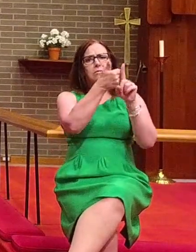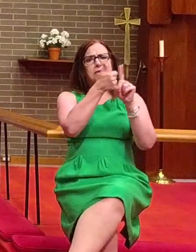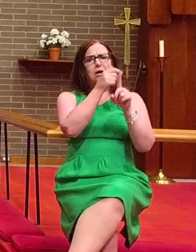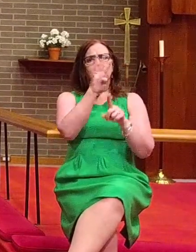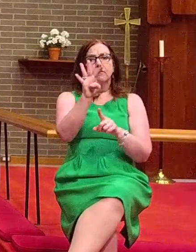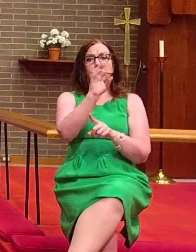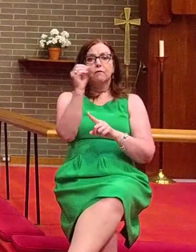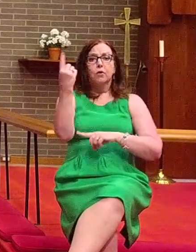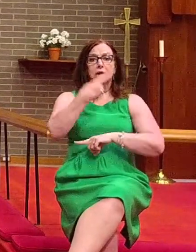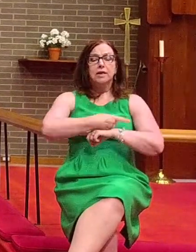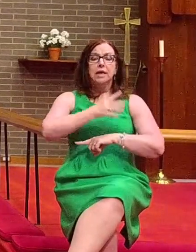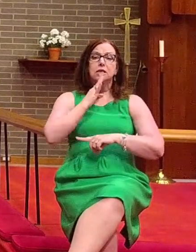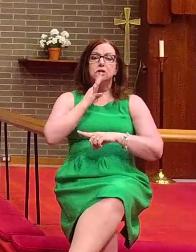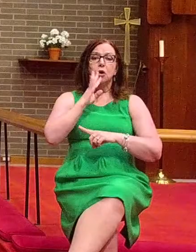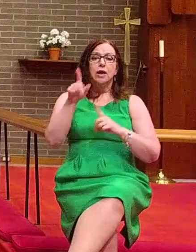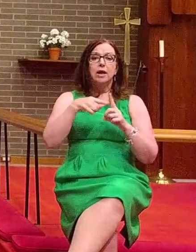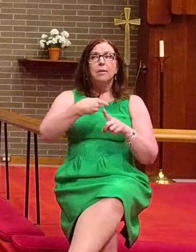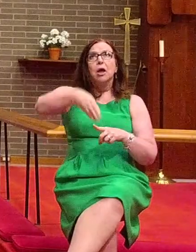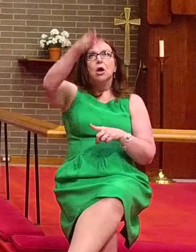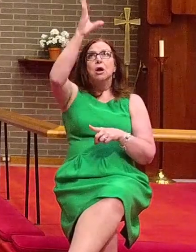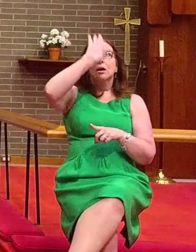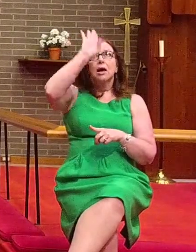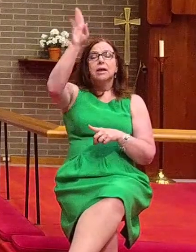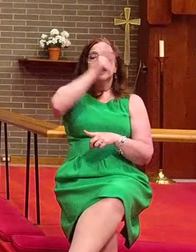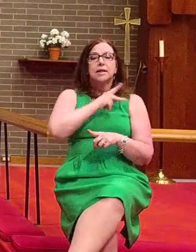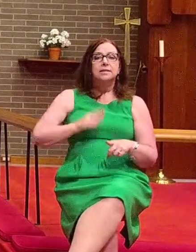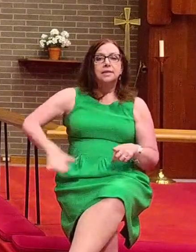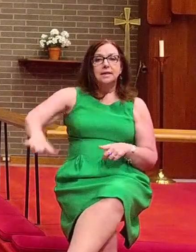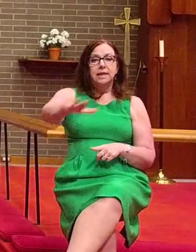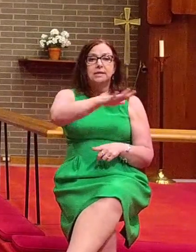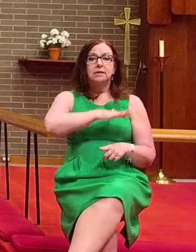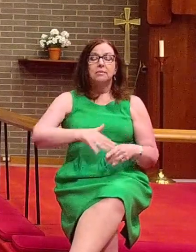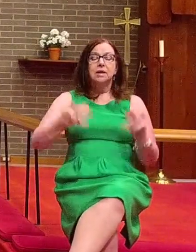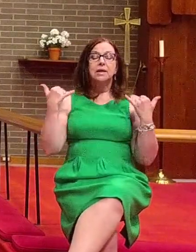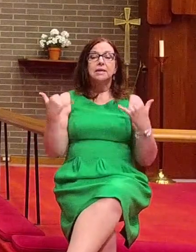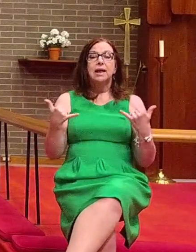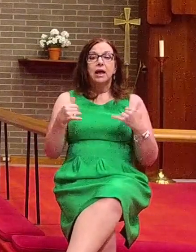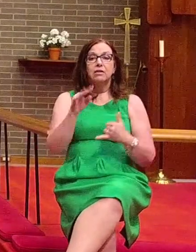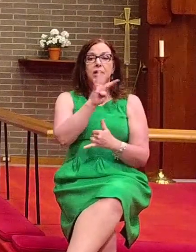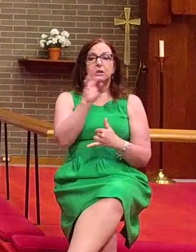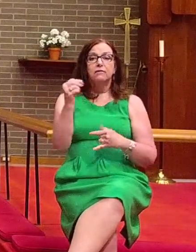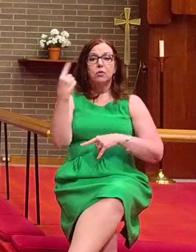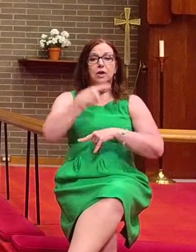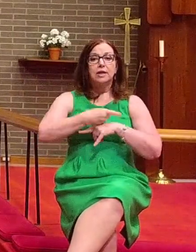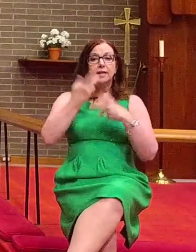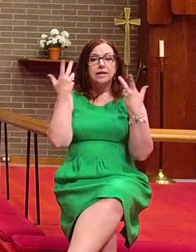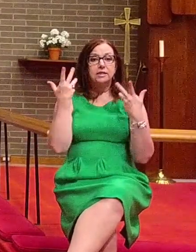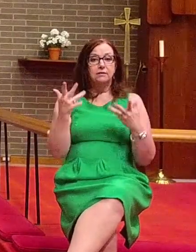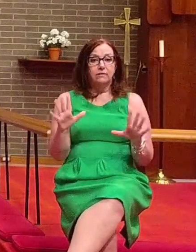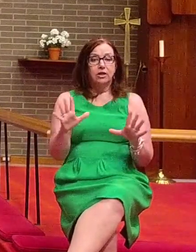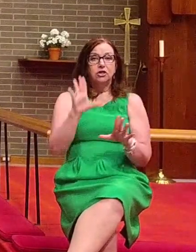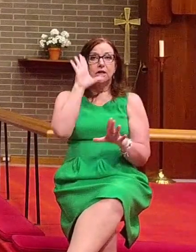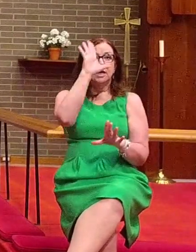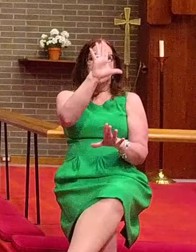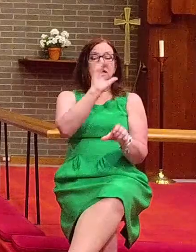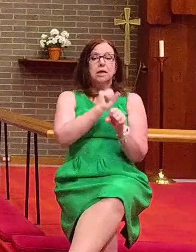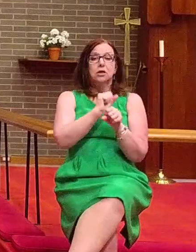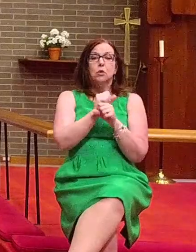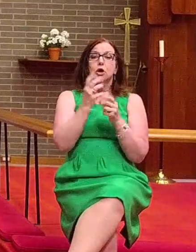God. Now that these 40 days had passed, and his work was